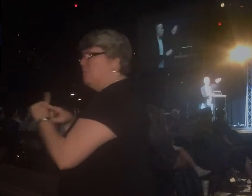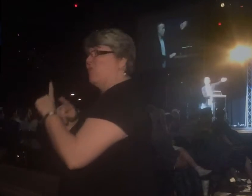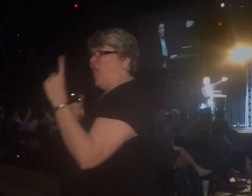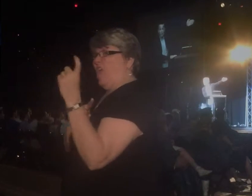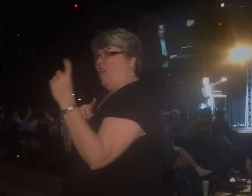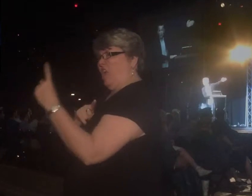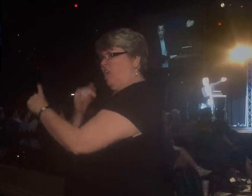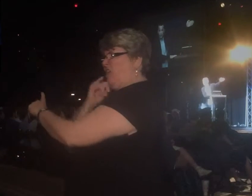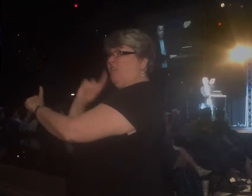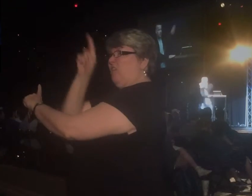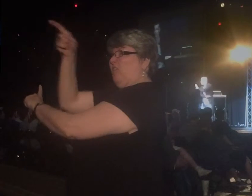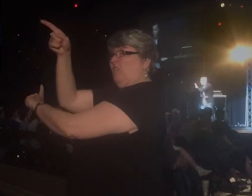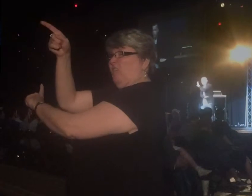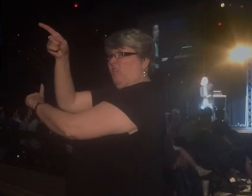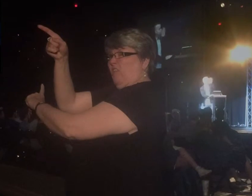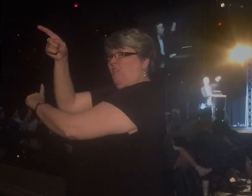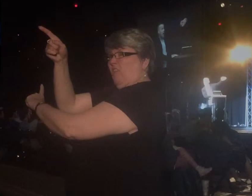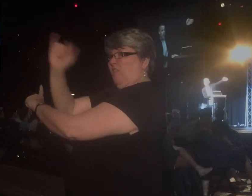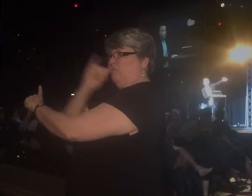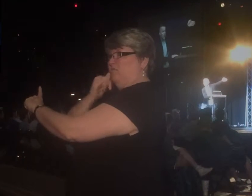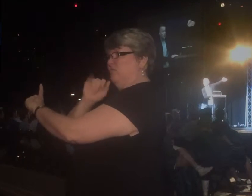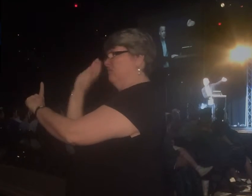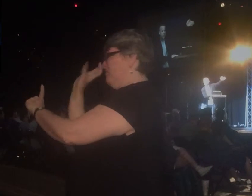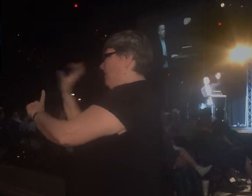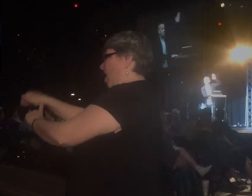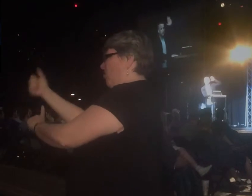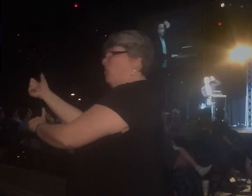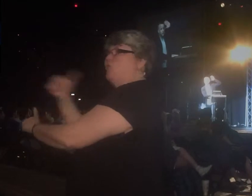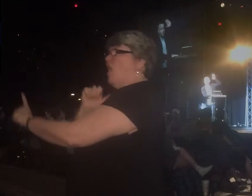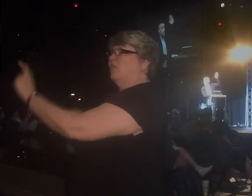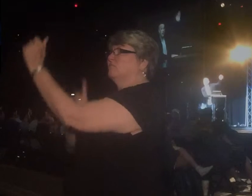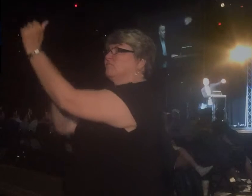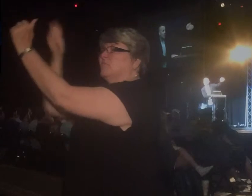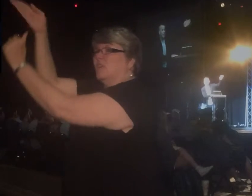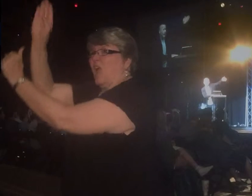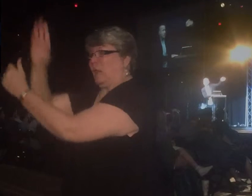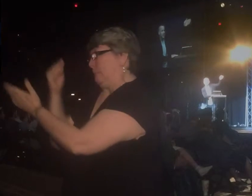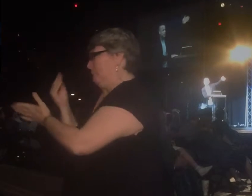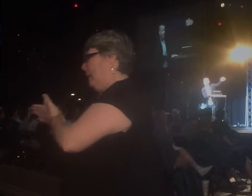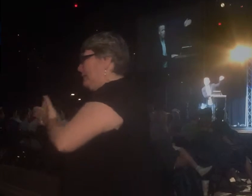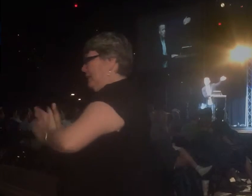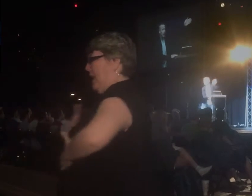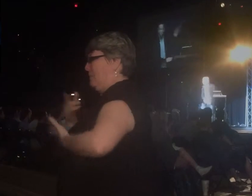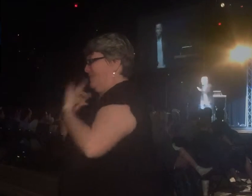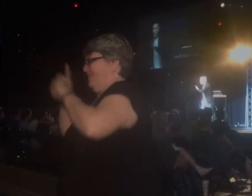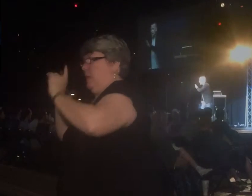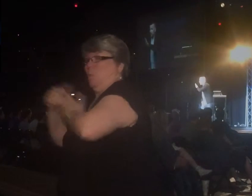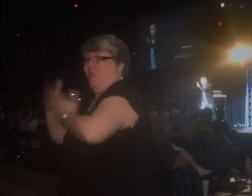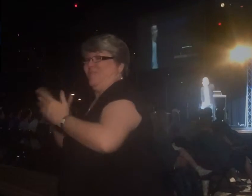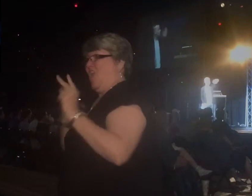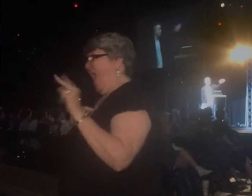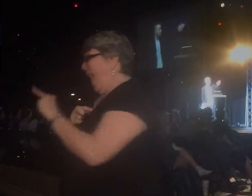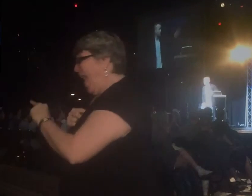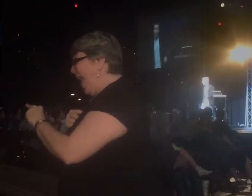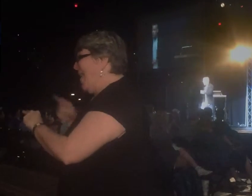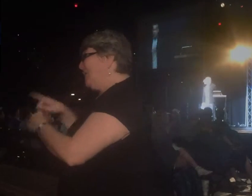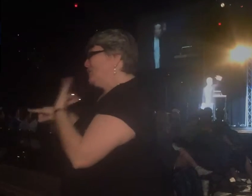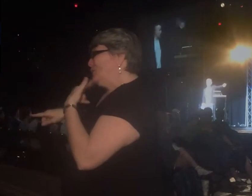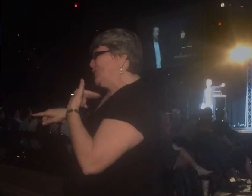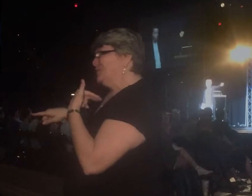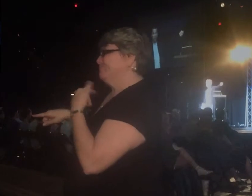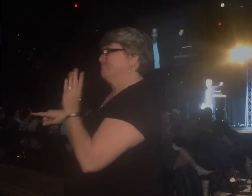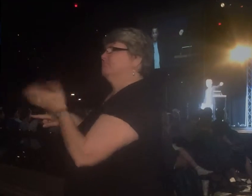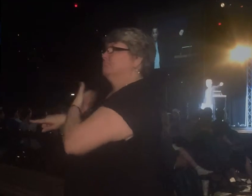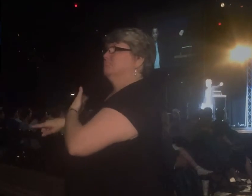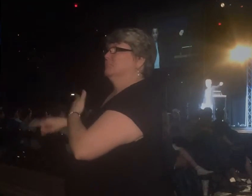running a totally different direction, pursuing other things than God. They're pursuing money, happiness, fame, whatever. And you go, okay, that person's cute, but